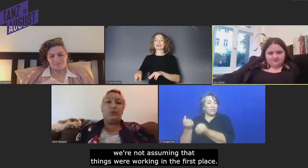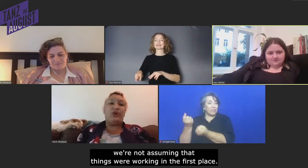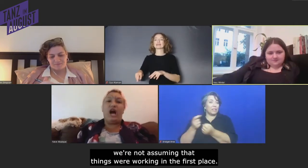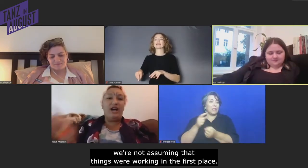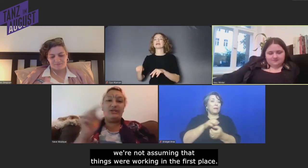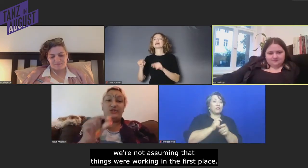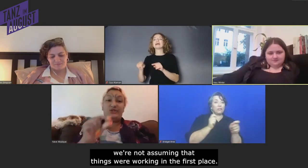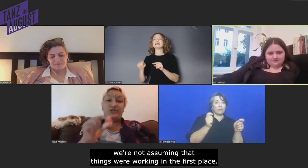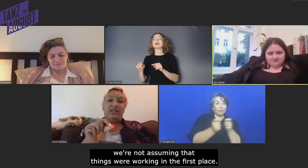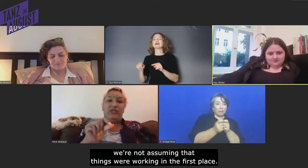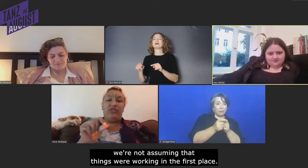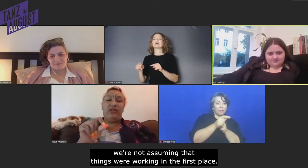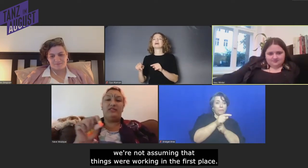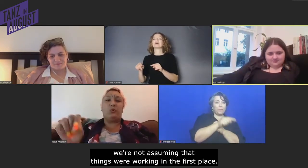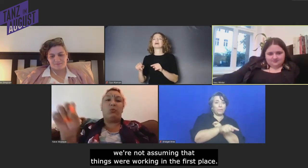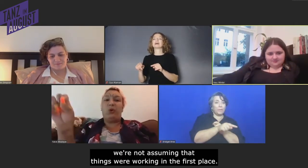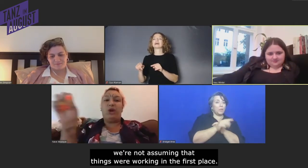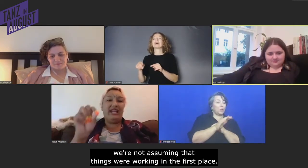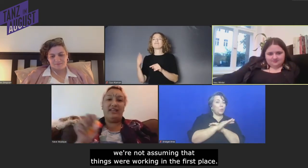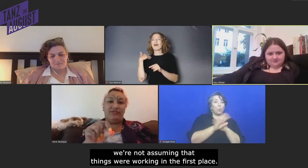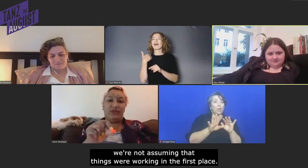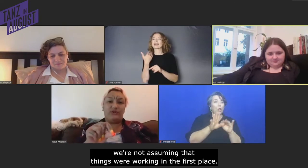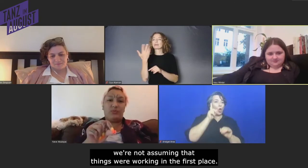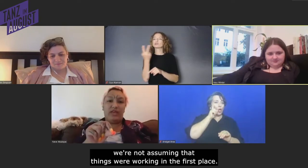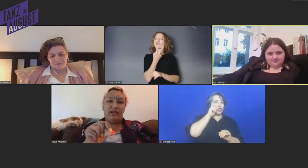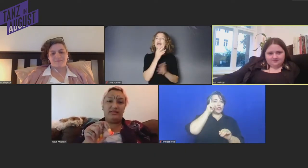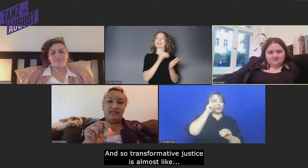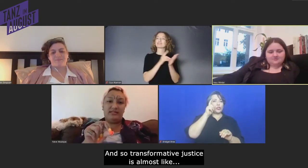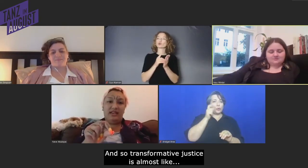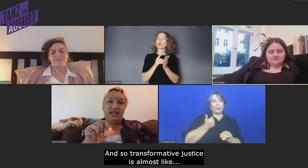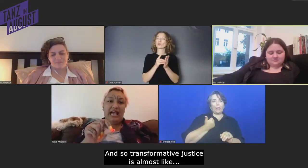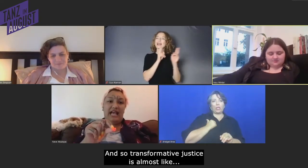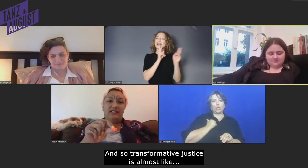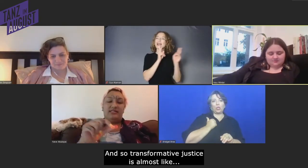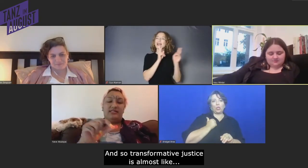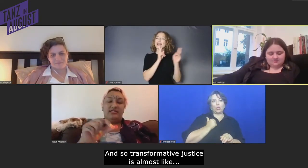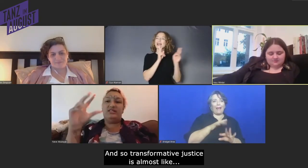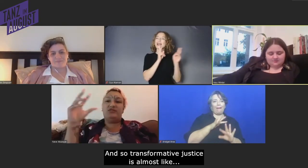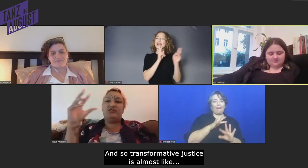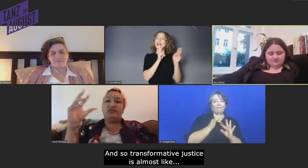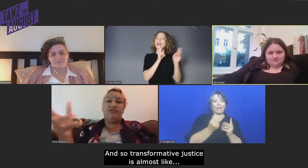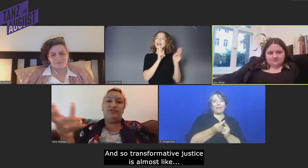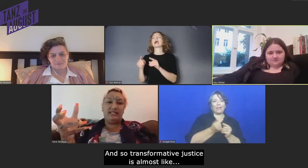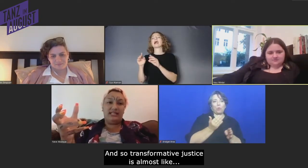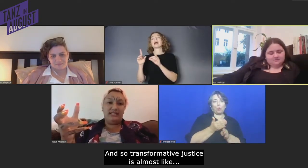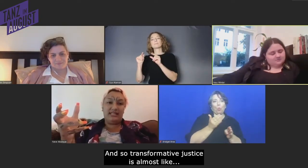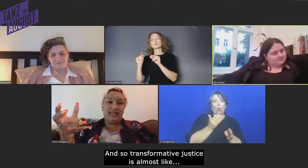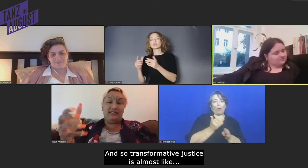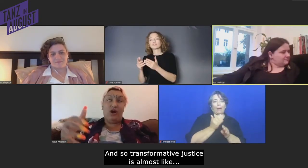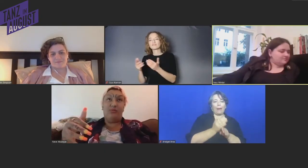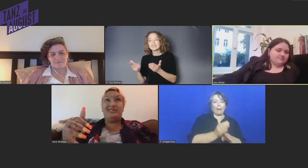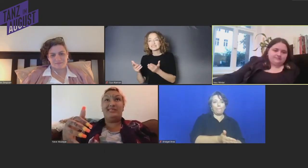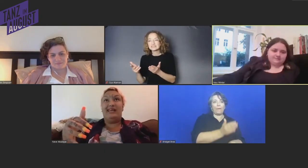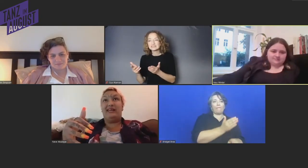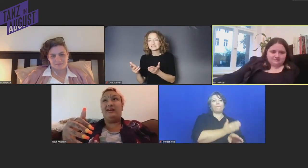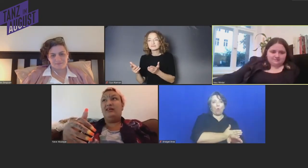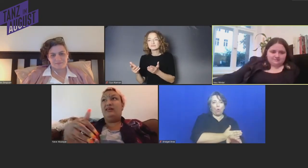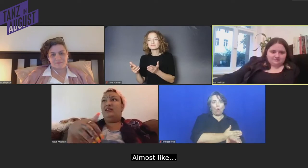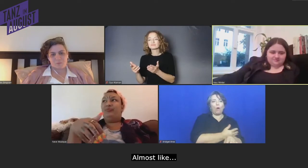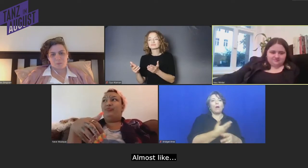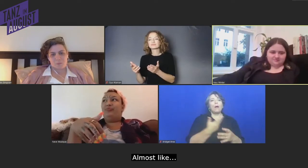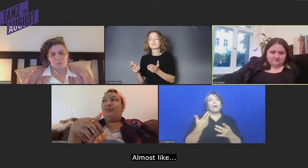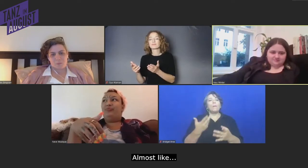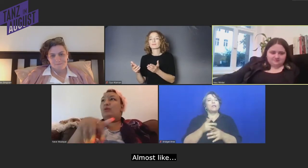we're not assuming that things were working in the first place. And so transformative justice is almost like